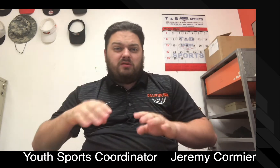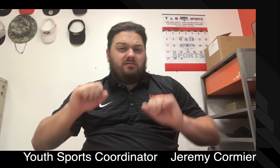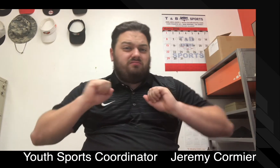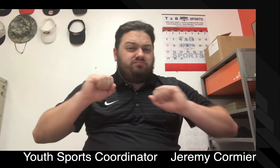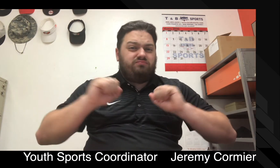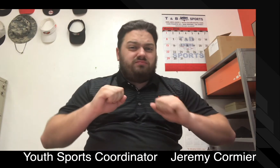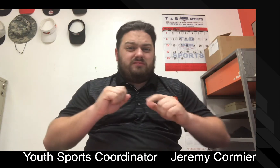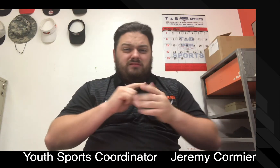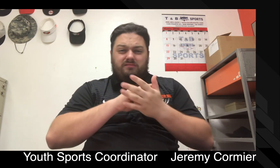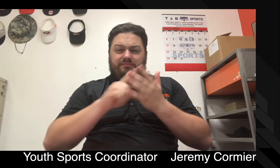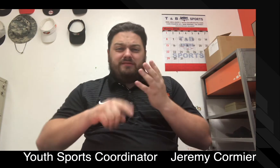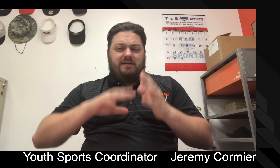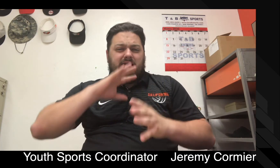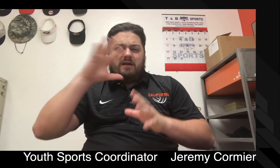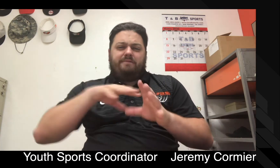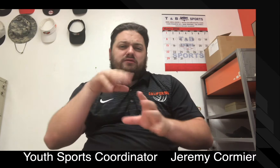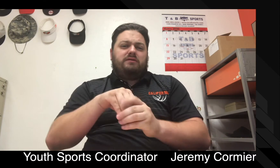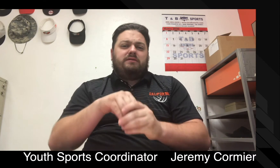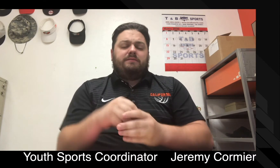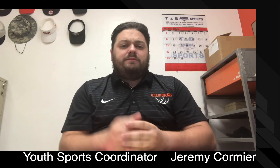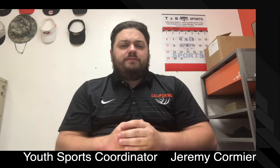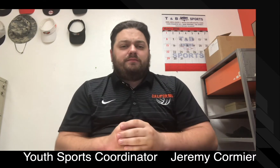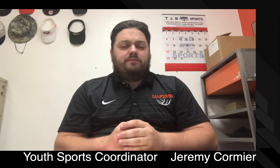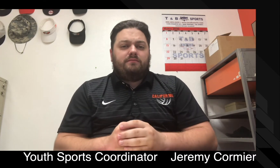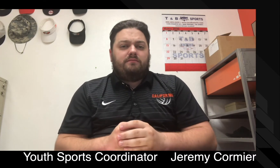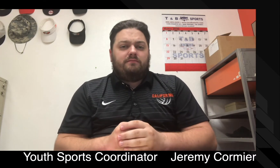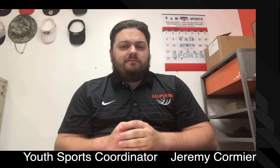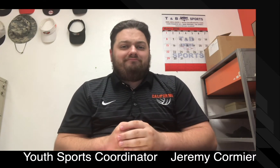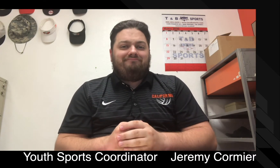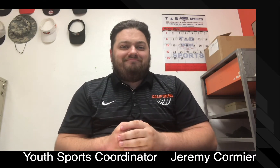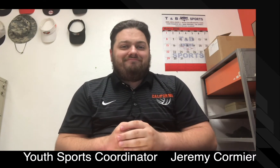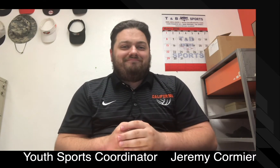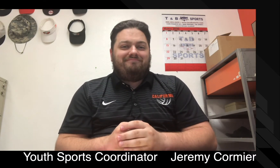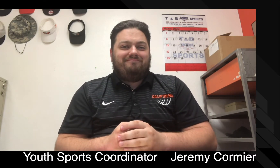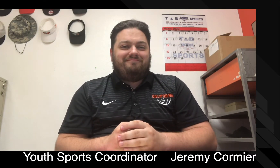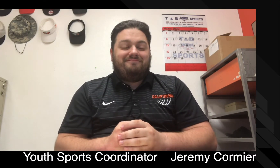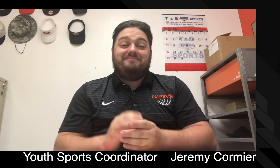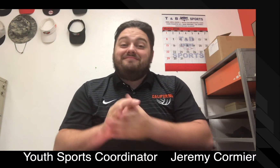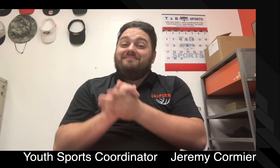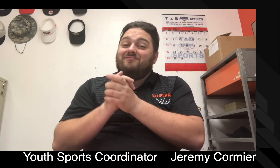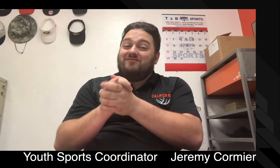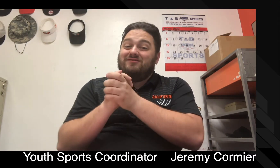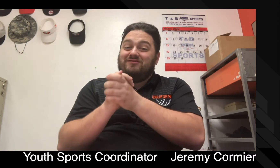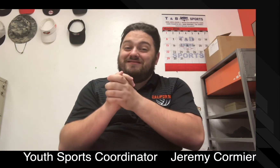softball, basketball, volleyball, weightlifting, everything.